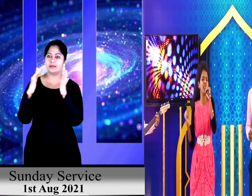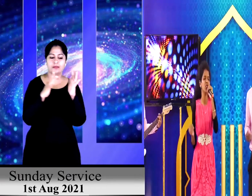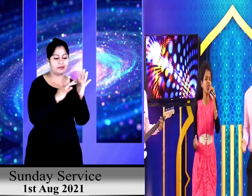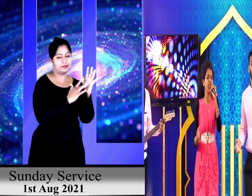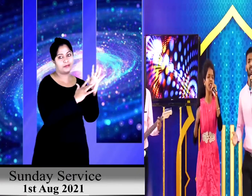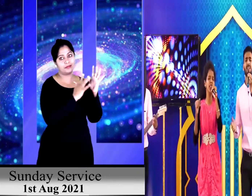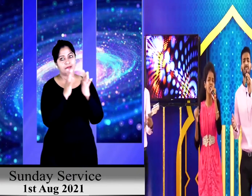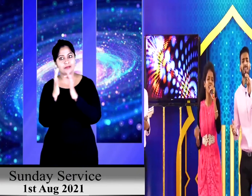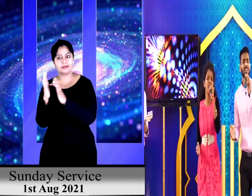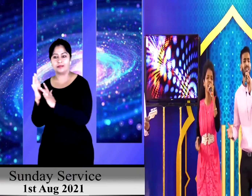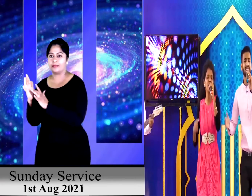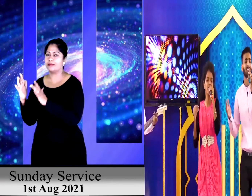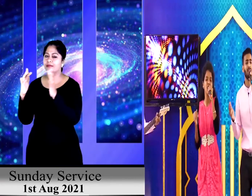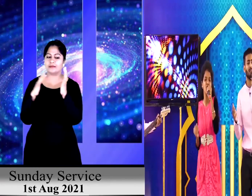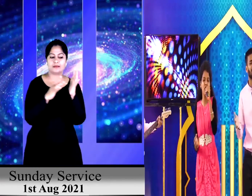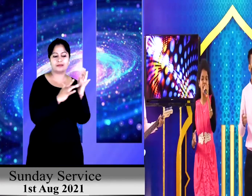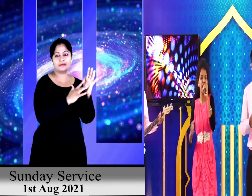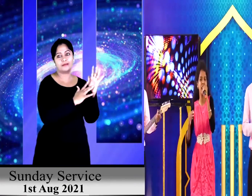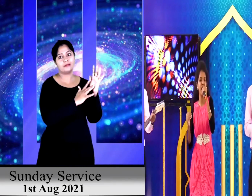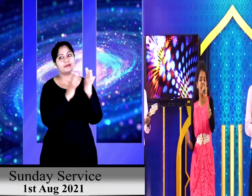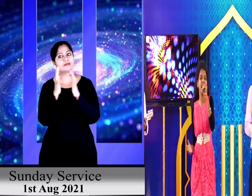Jesus, Jesus,